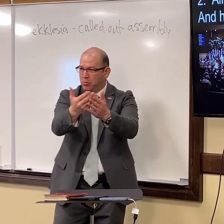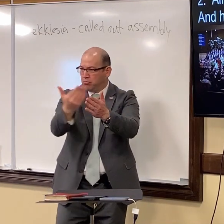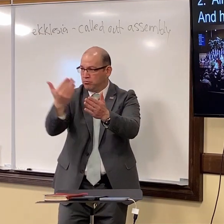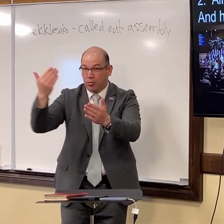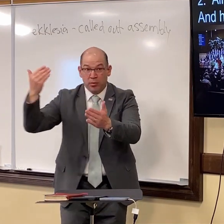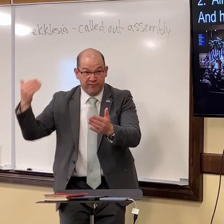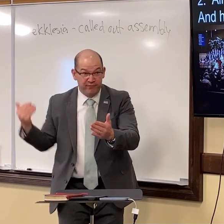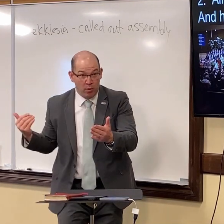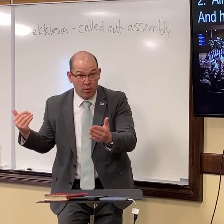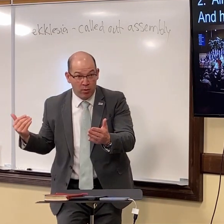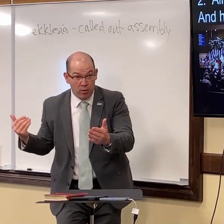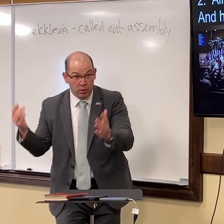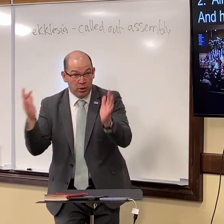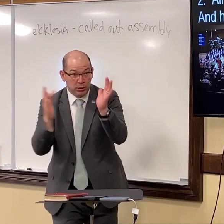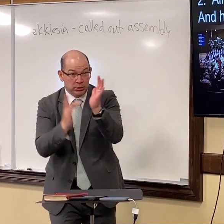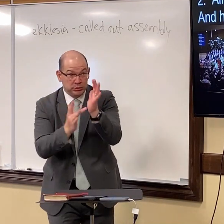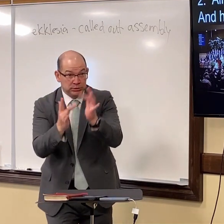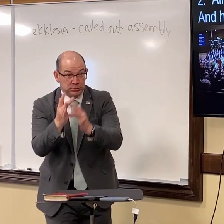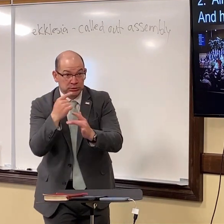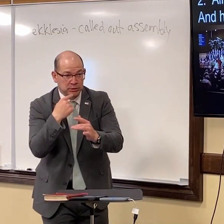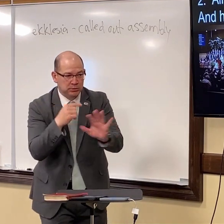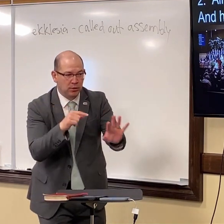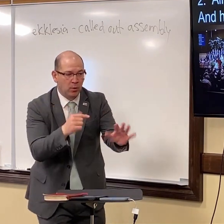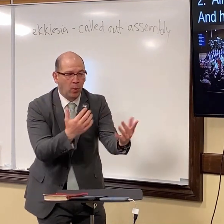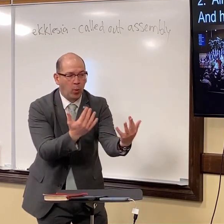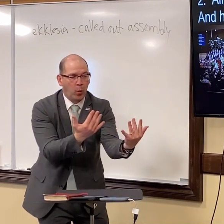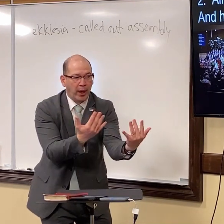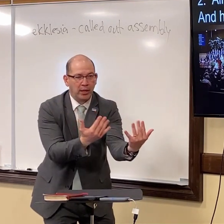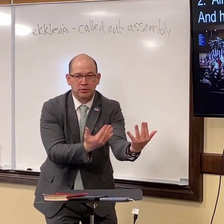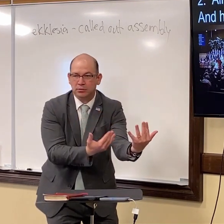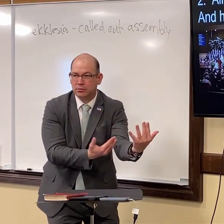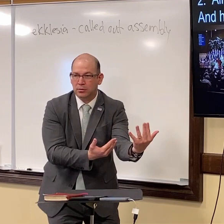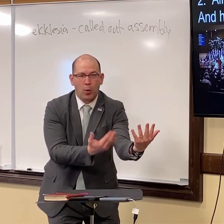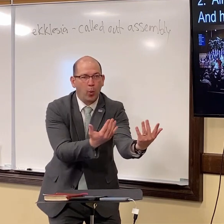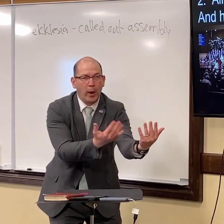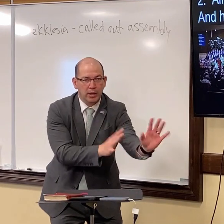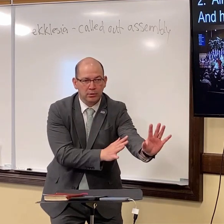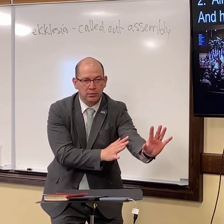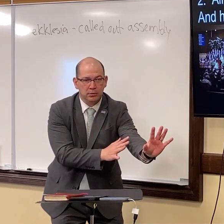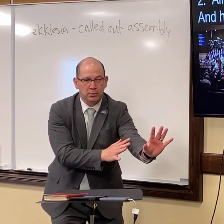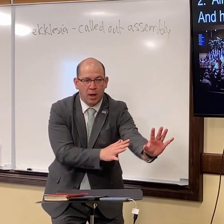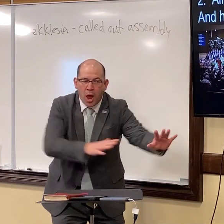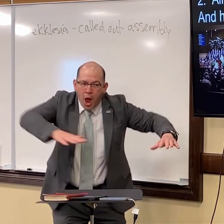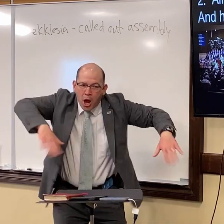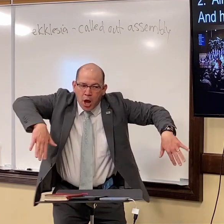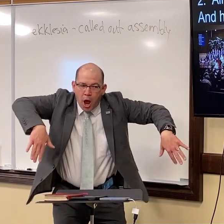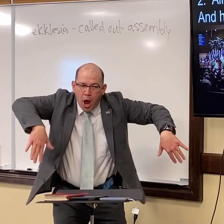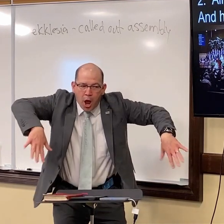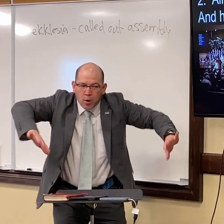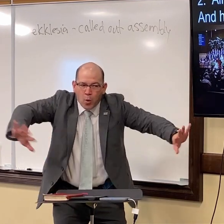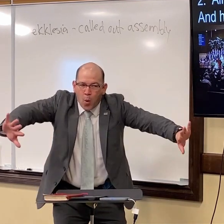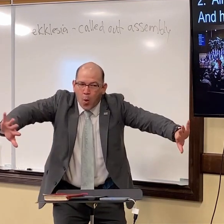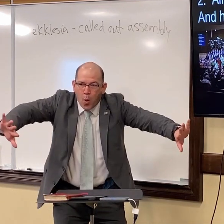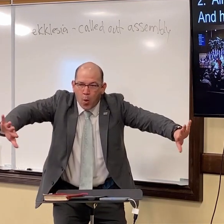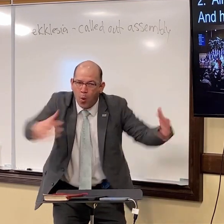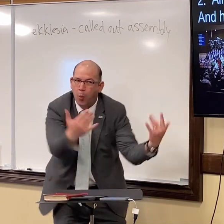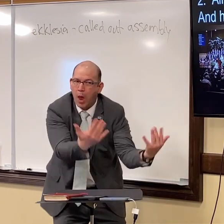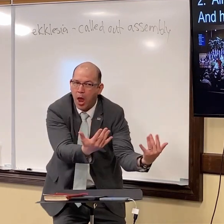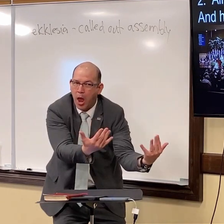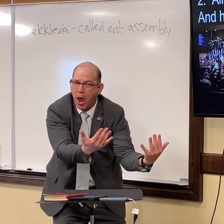Remember before when Jesus said, wait, wait, not yet, wait.